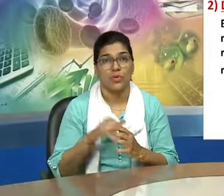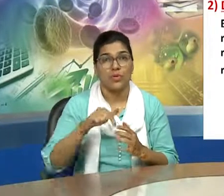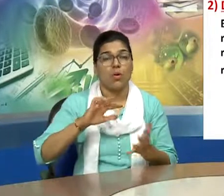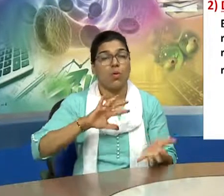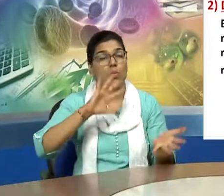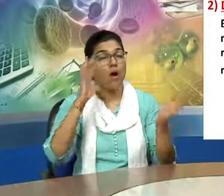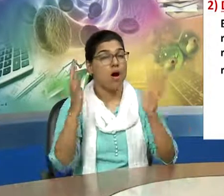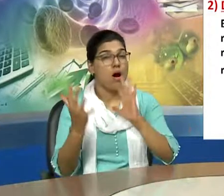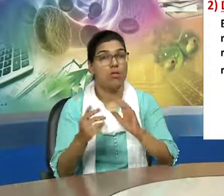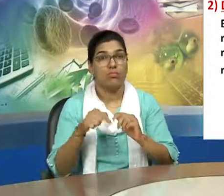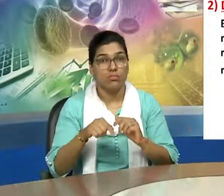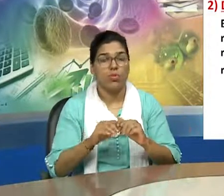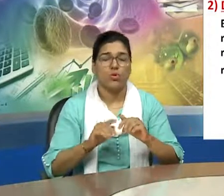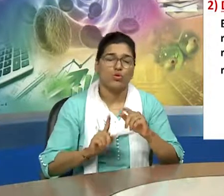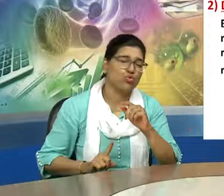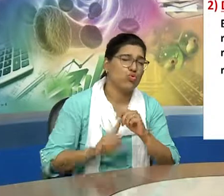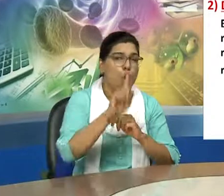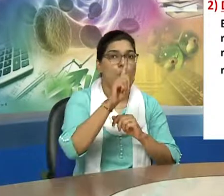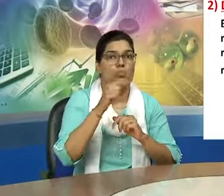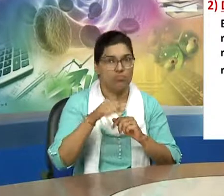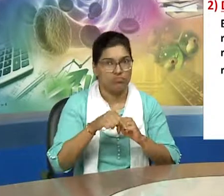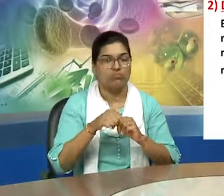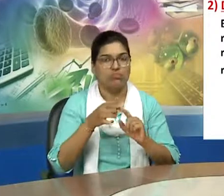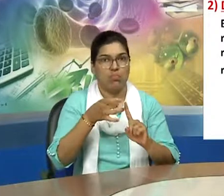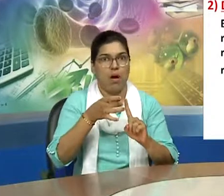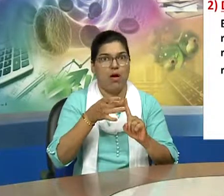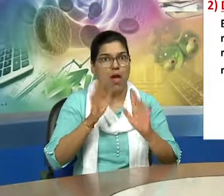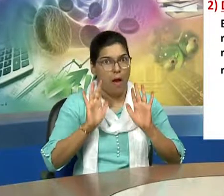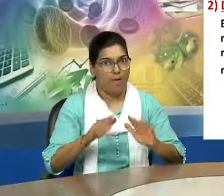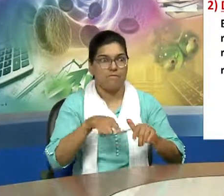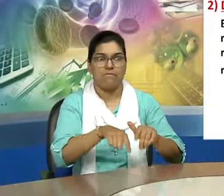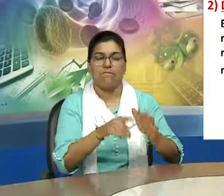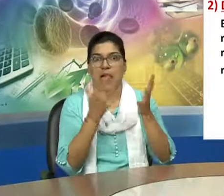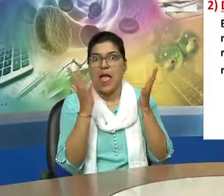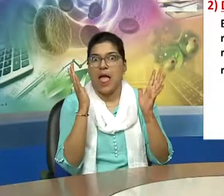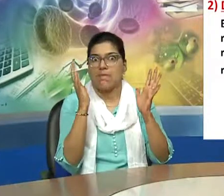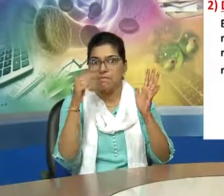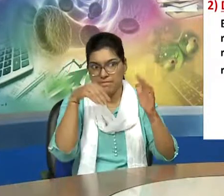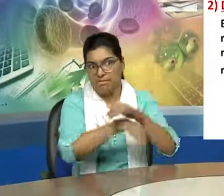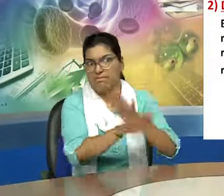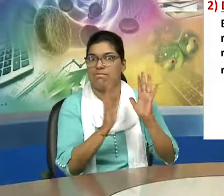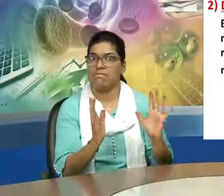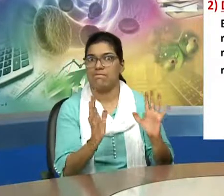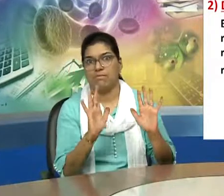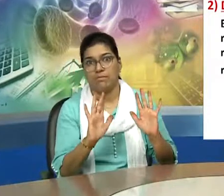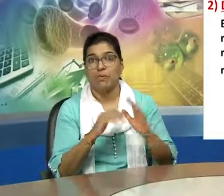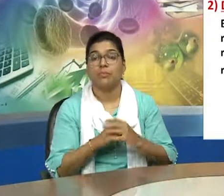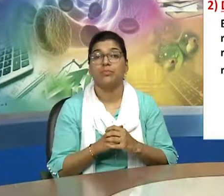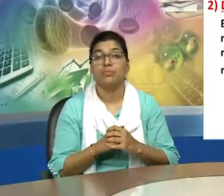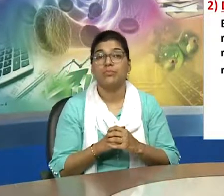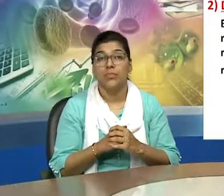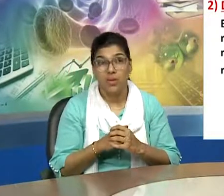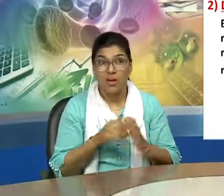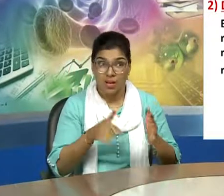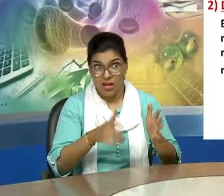of the mining. This is explaining that there is depletion of minerals.